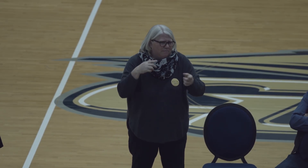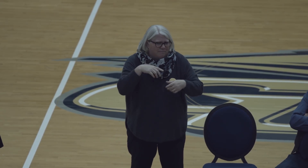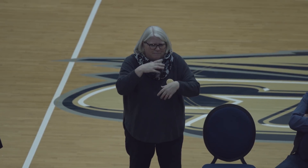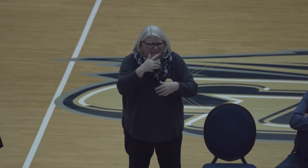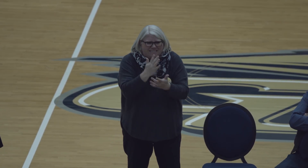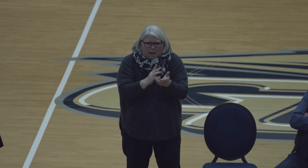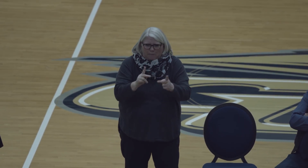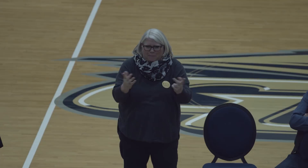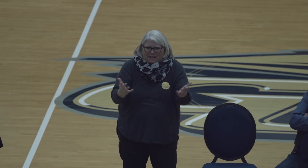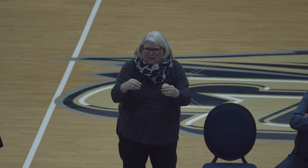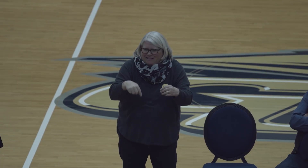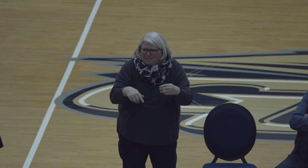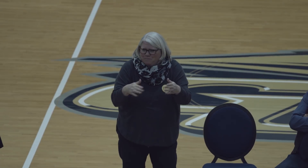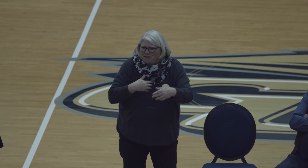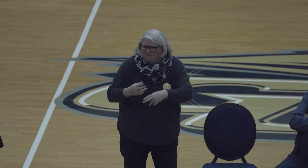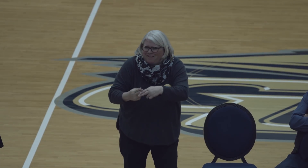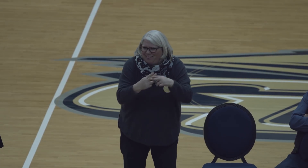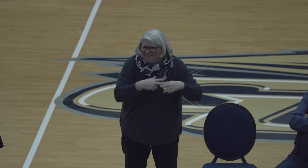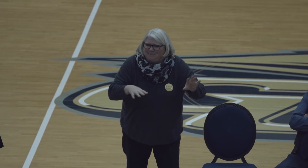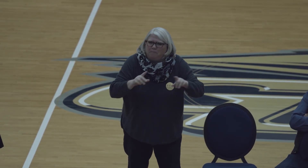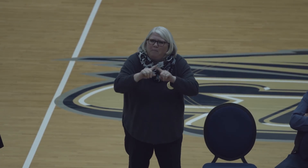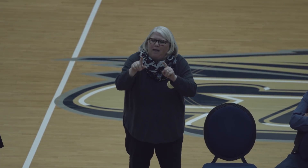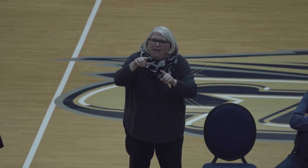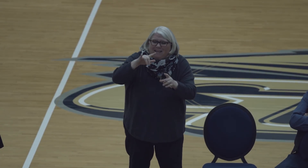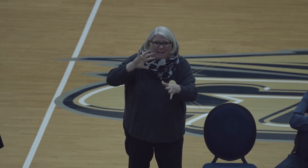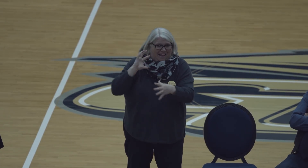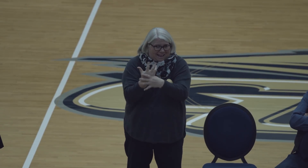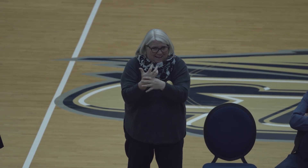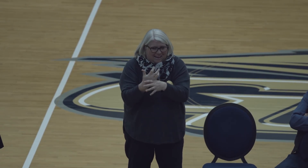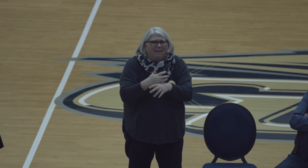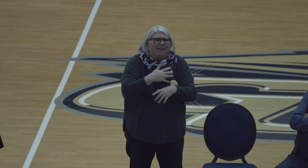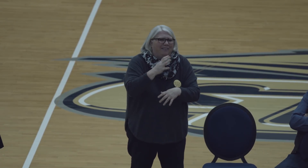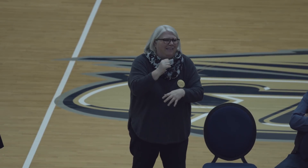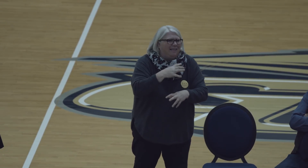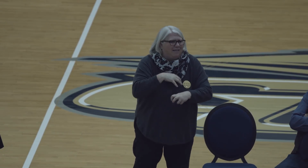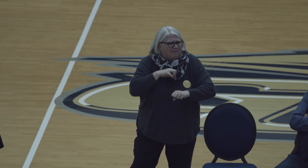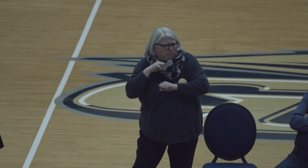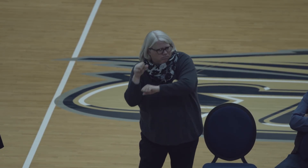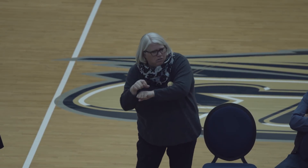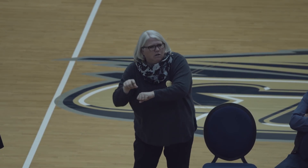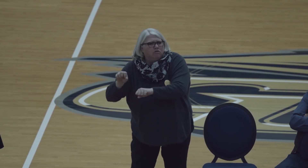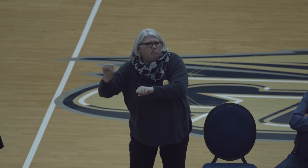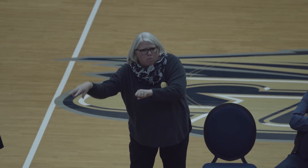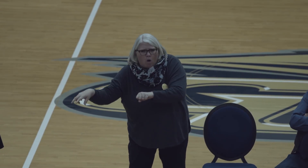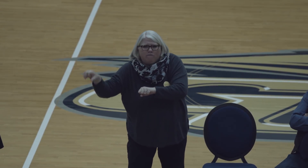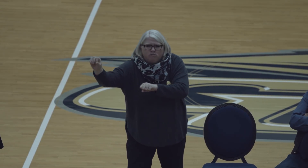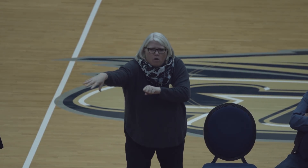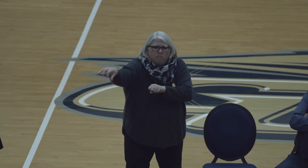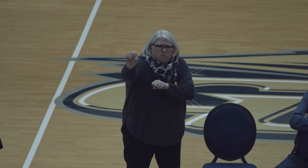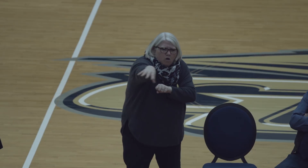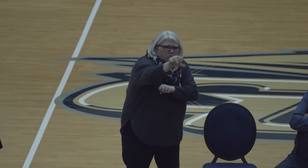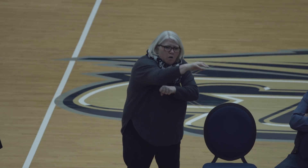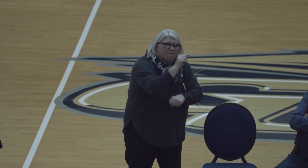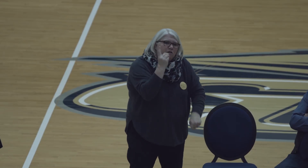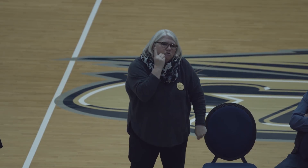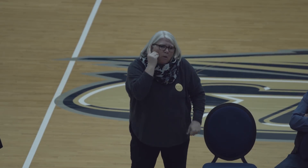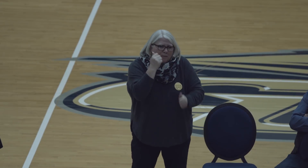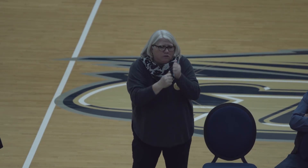we did. We gathered them all, and some of those very people, I'm not naming all the names, but we all went and conveyed and taxied everybody